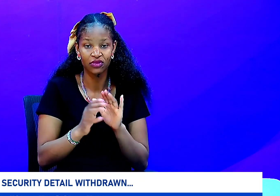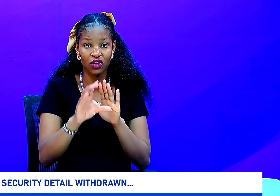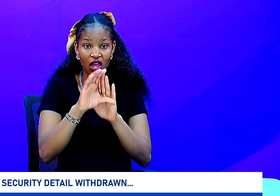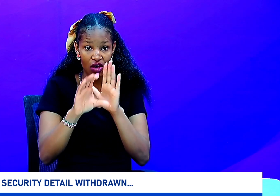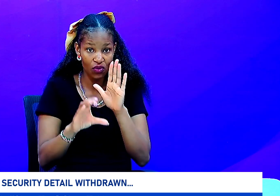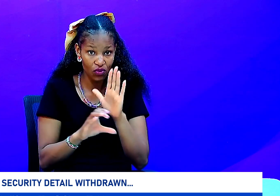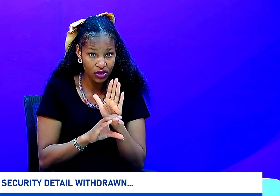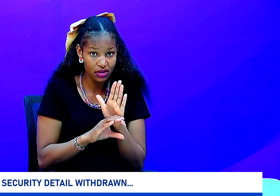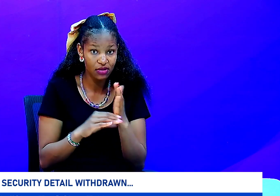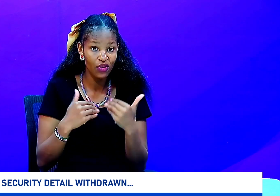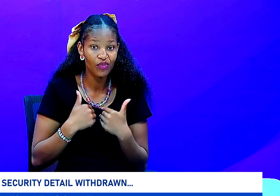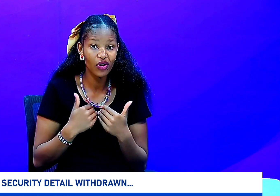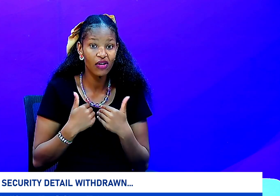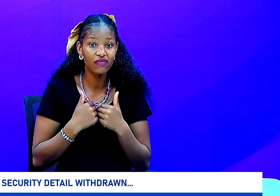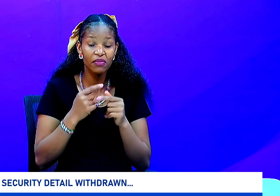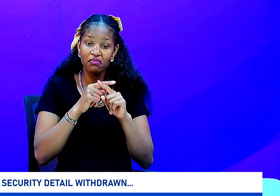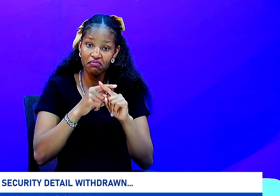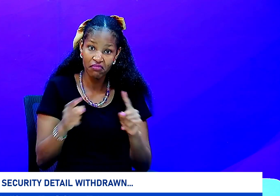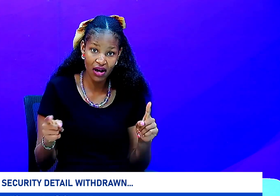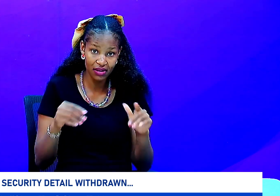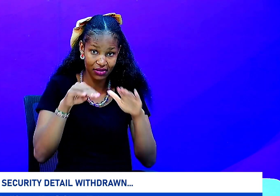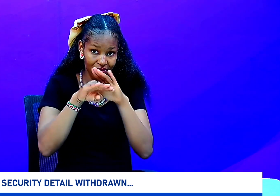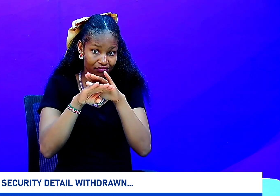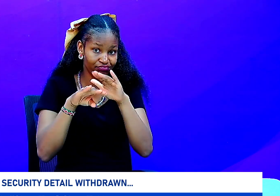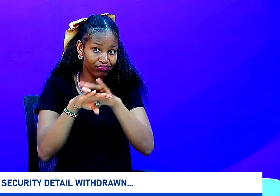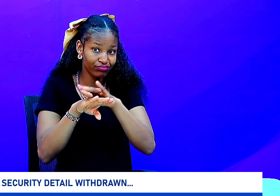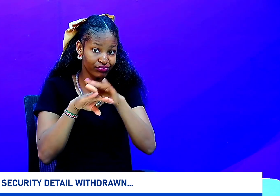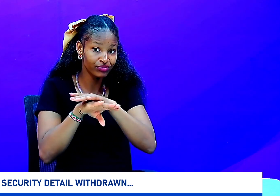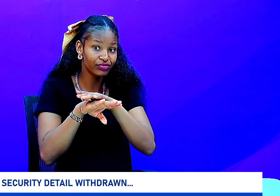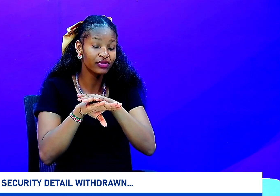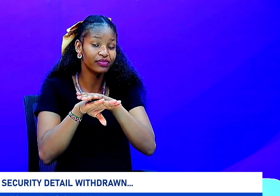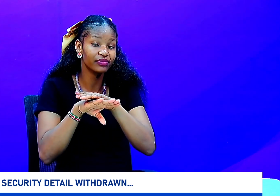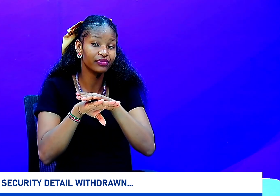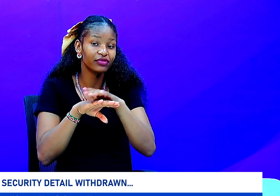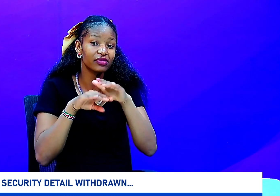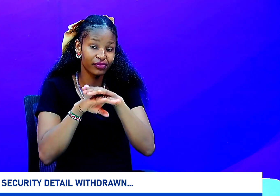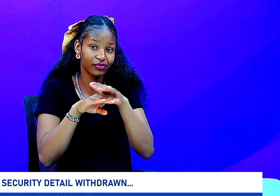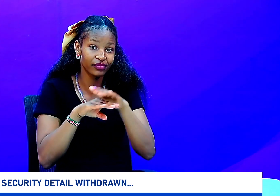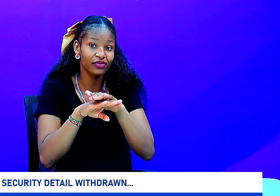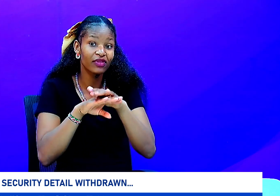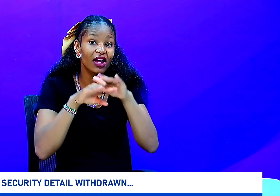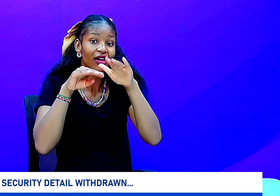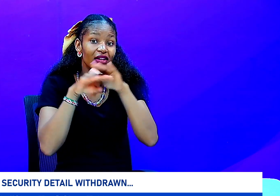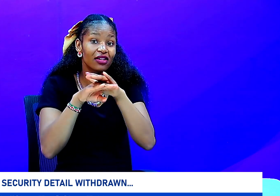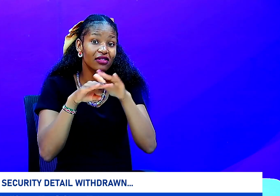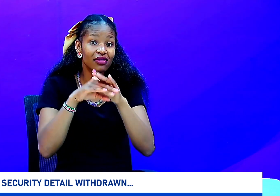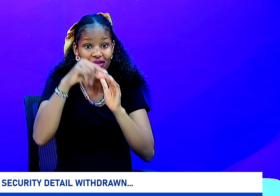to demand the restoration of his bodyguards as stipulated in the Constitution.